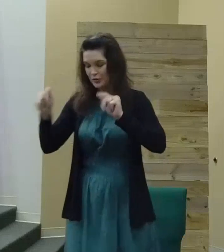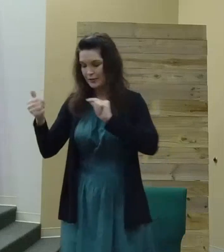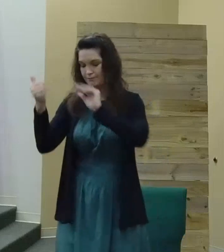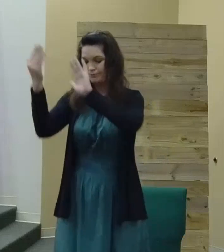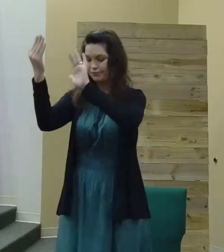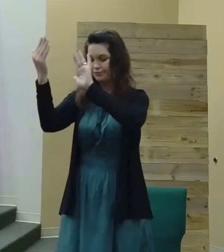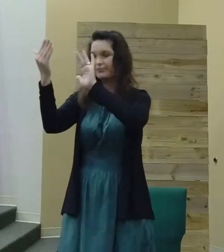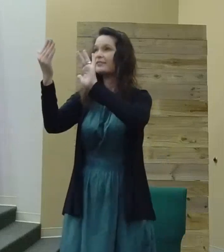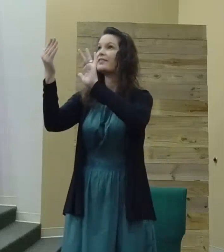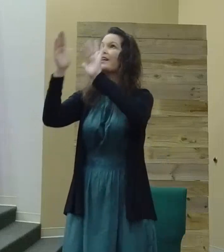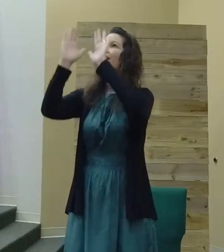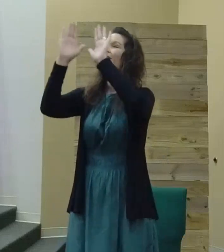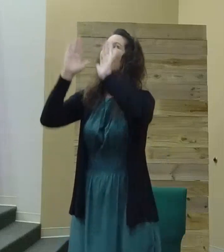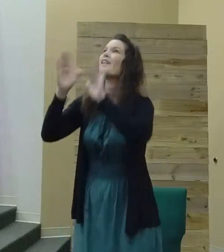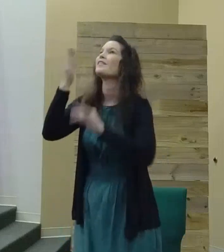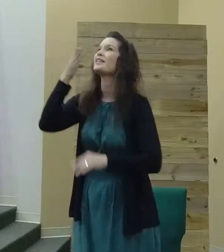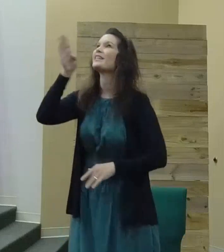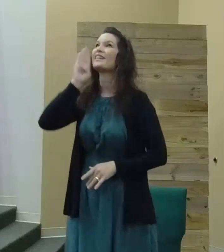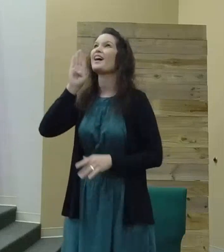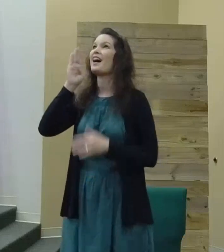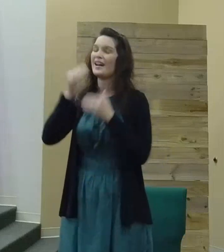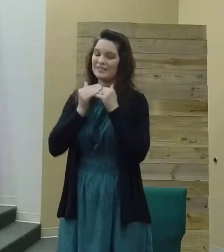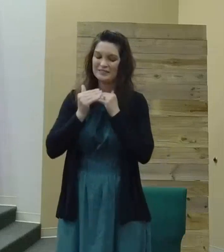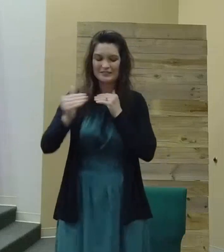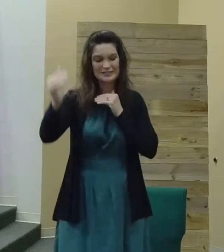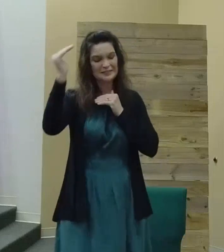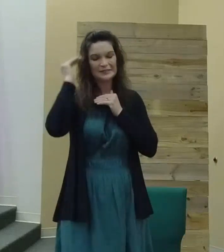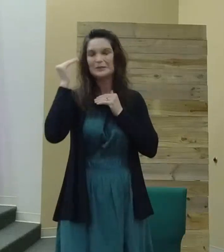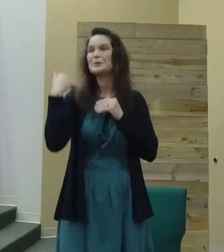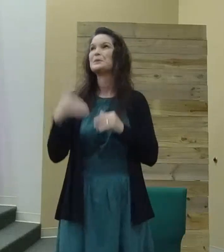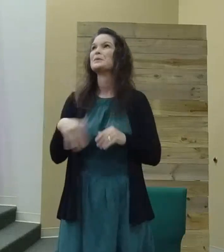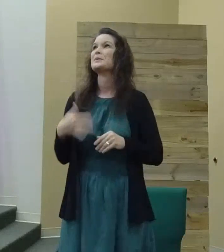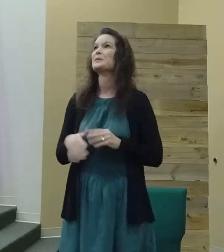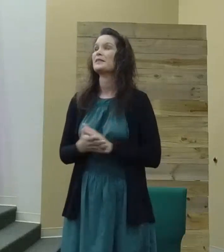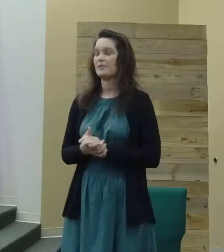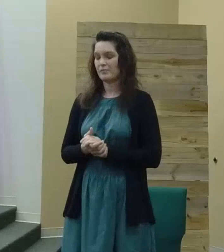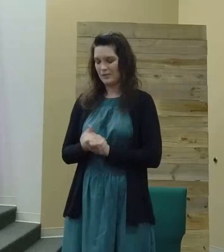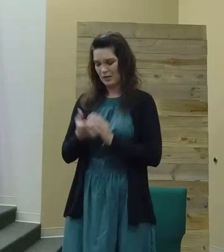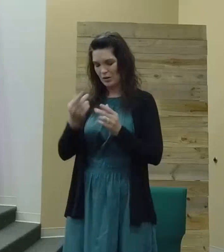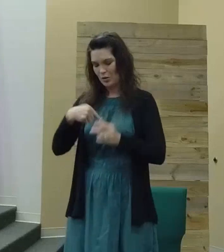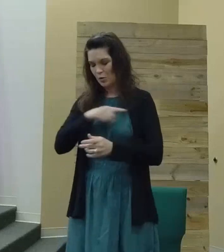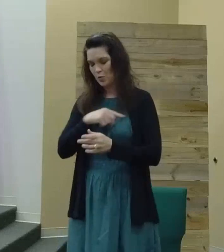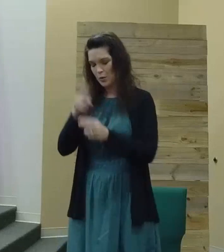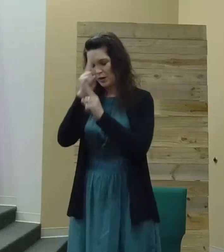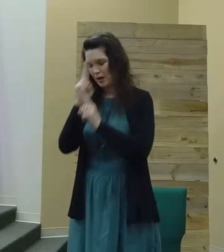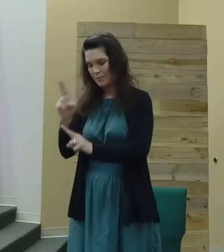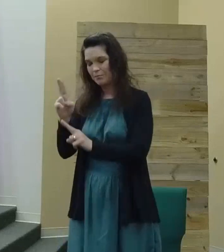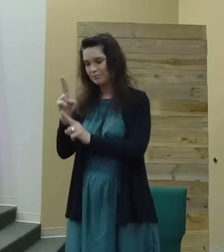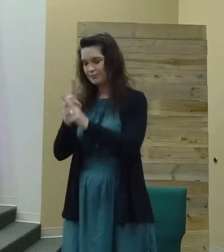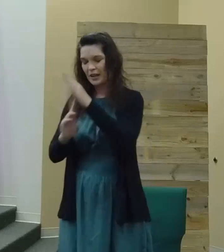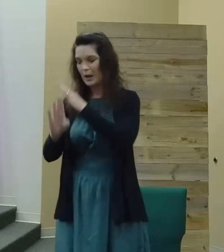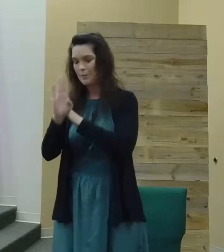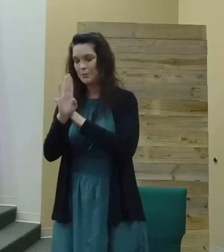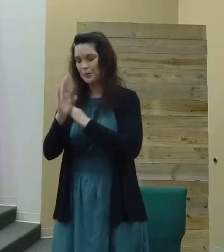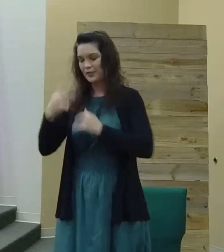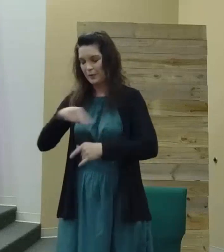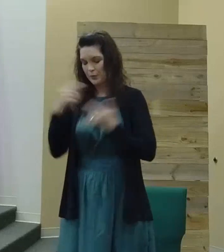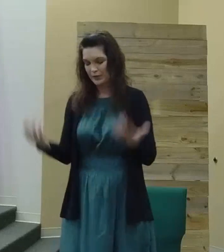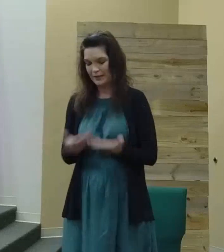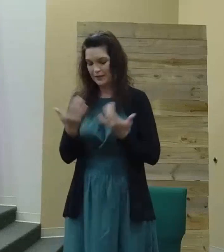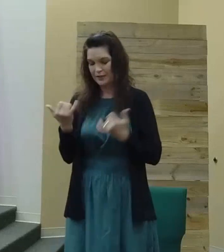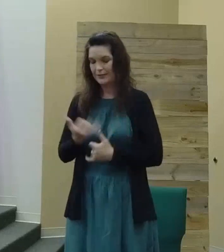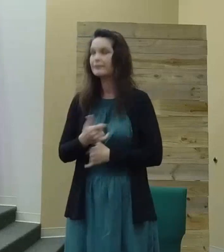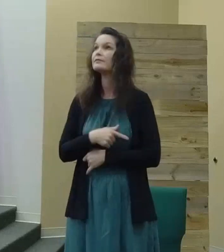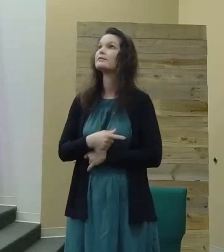today. You're the Almighty God, the everlasting King, and the Creator of the universe. And we're just humbled that we can come before you today and hear your